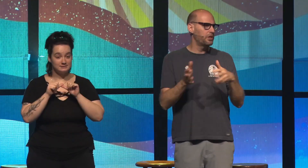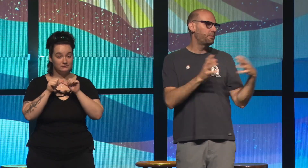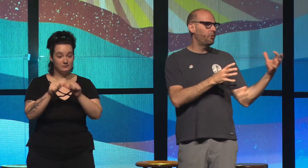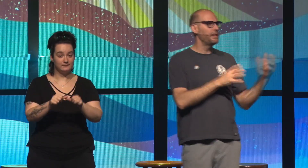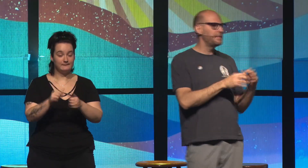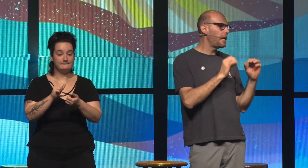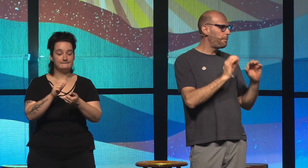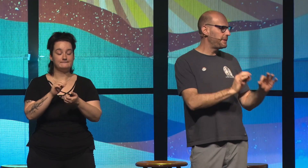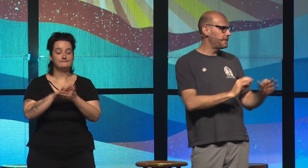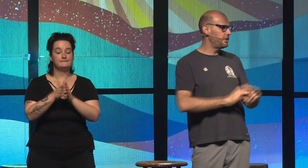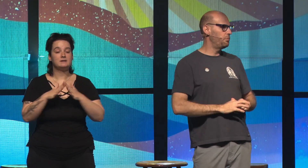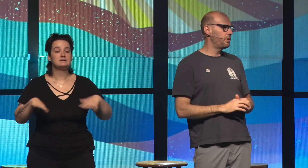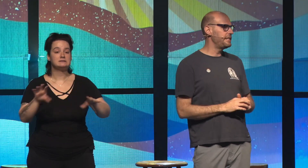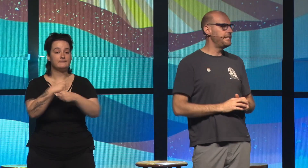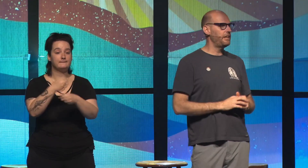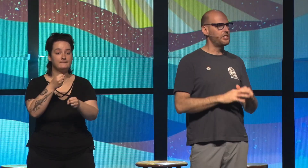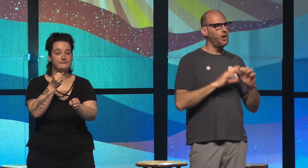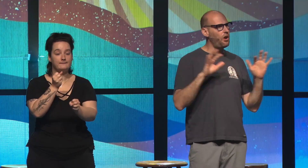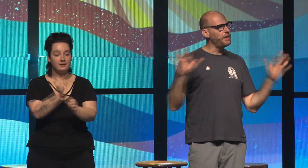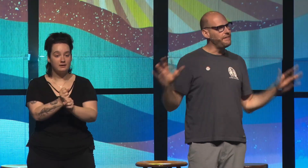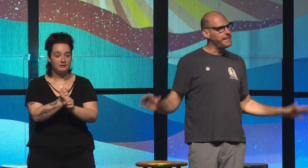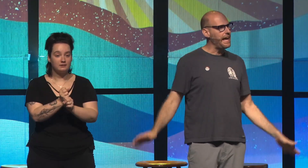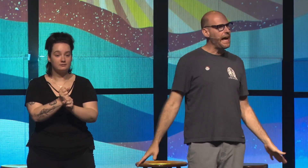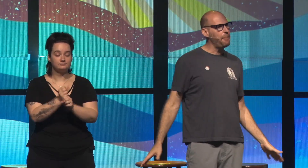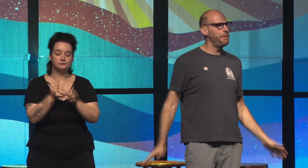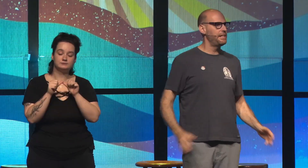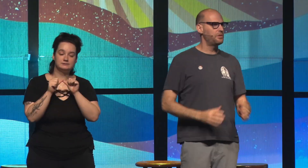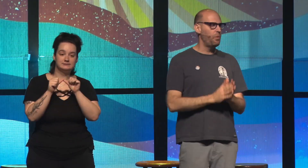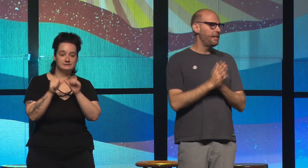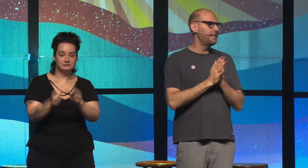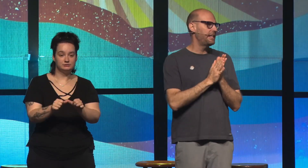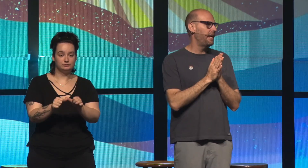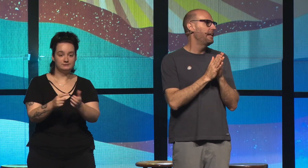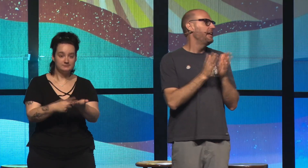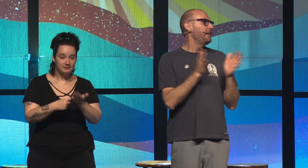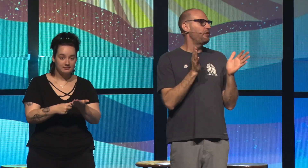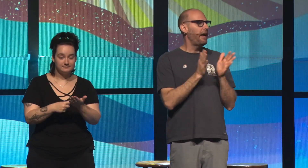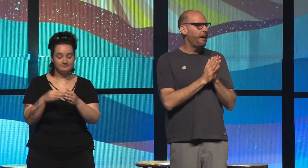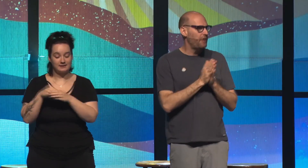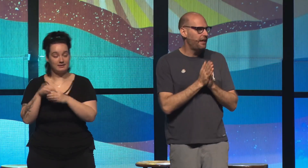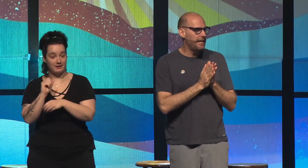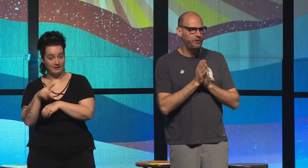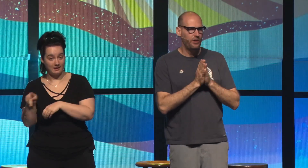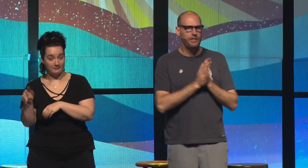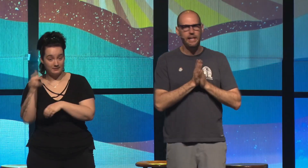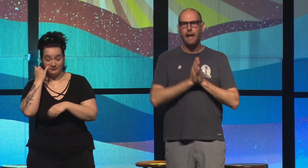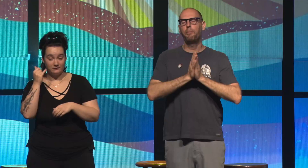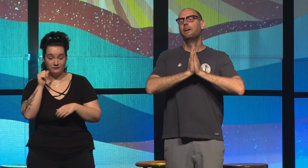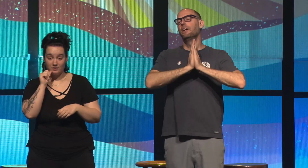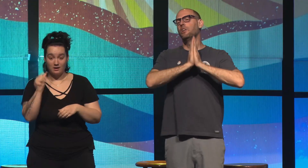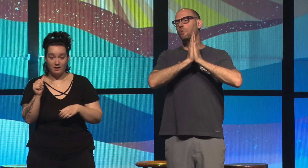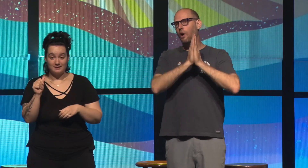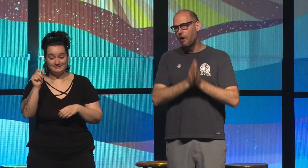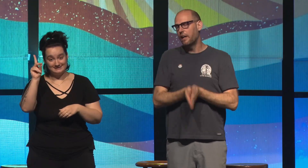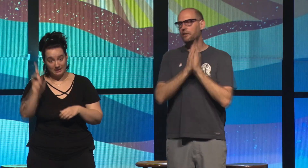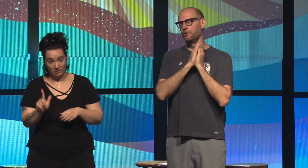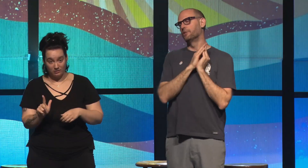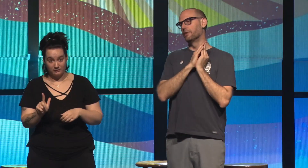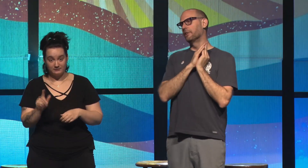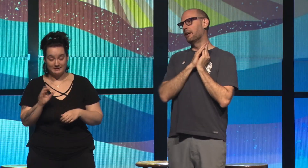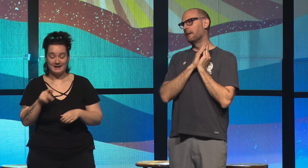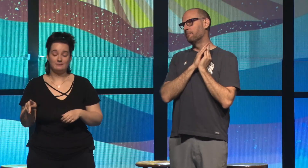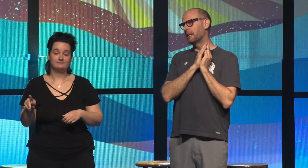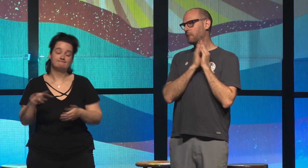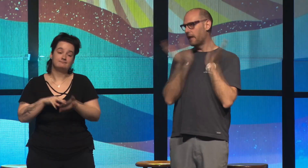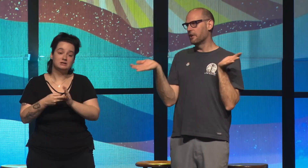301, where we're exploring these topics in a little more detail. It's all in the app. And as Wendy said, if you have not downloaded the app, you are a